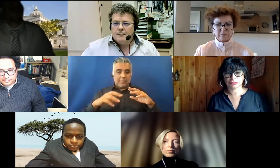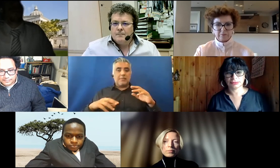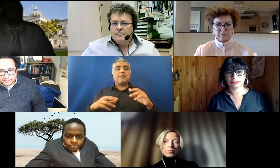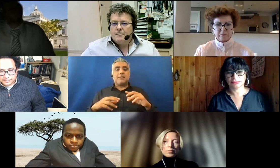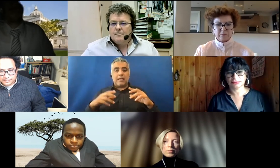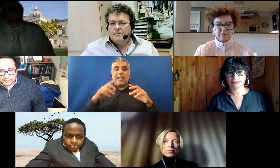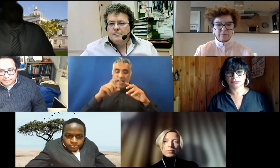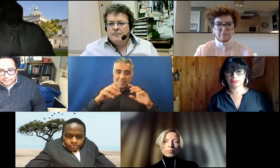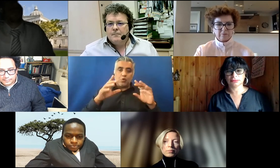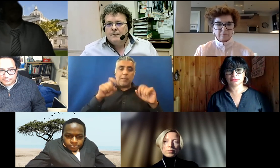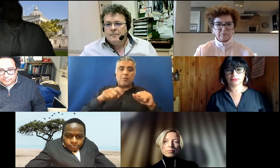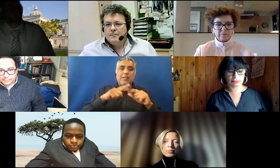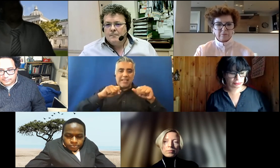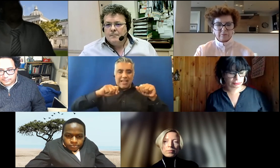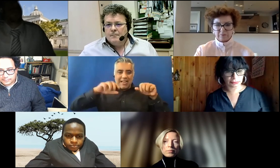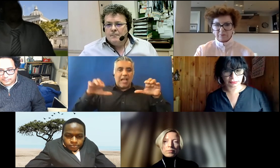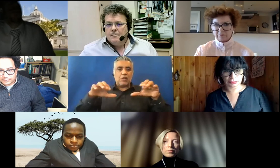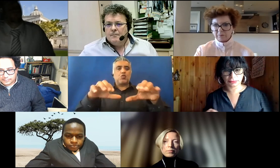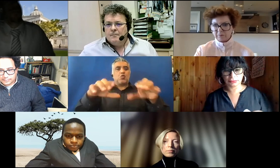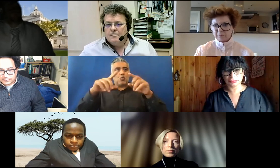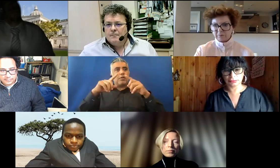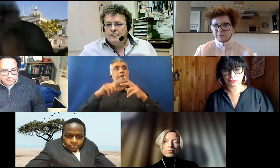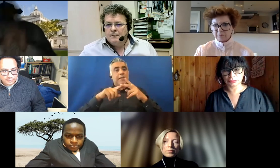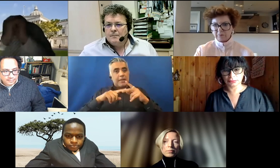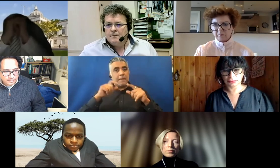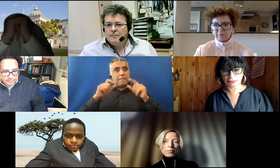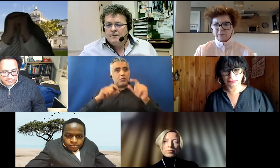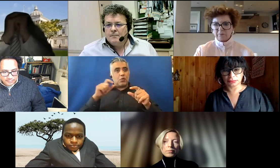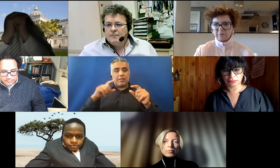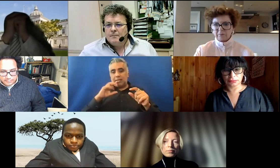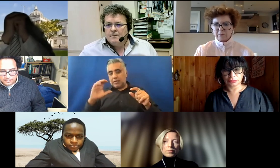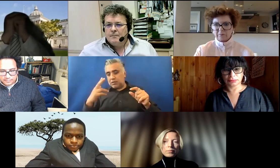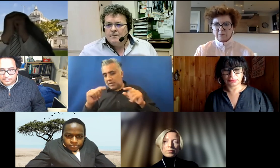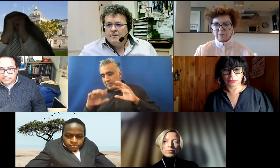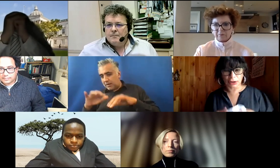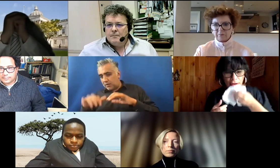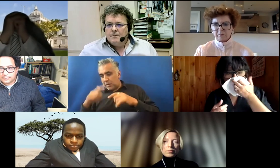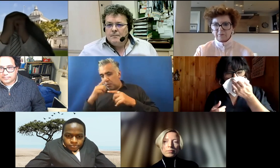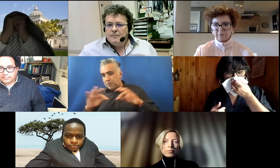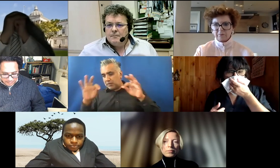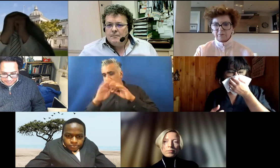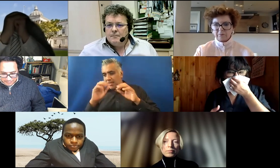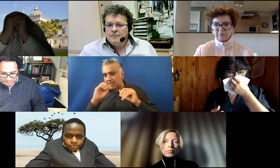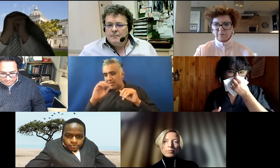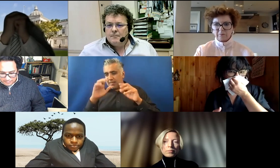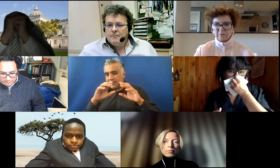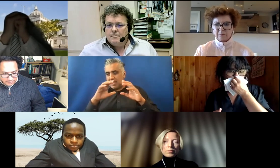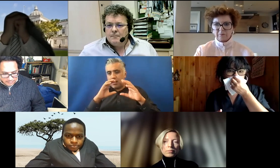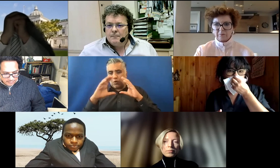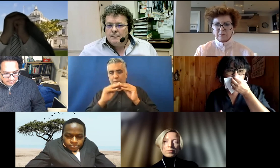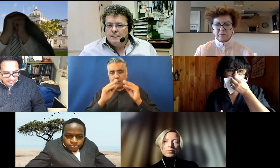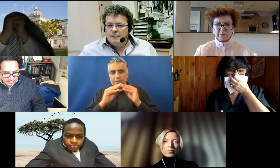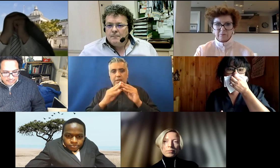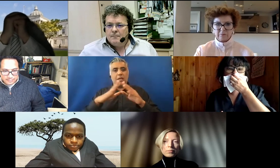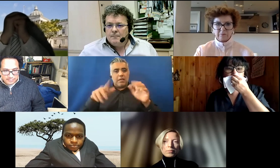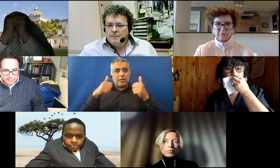action. We're getting a lot of thanks from people in the chat about how important this topic is. Also, great job for the sign